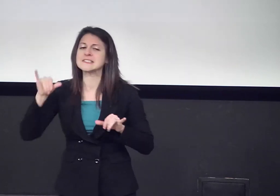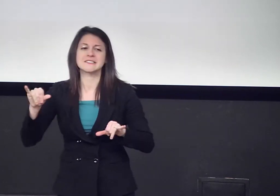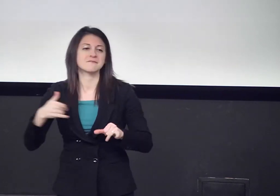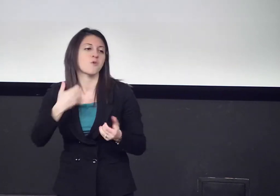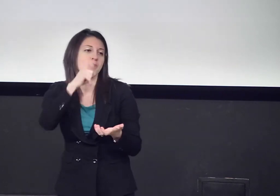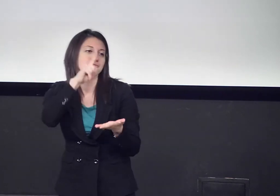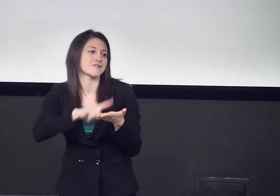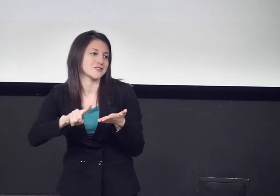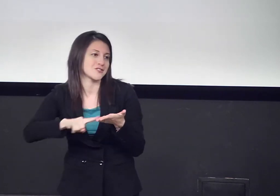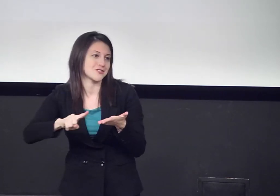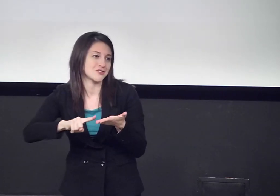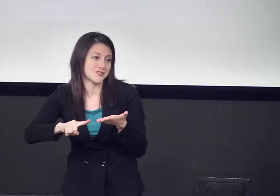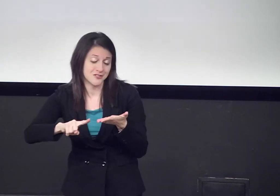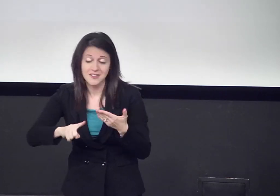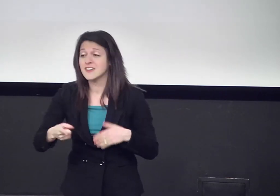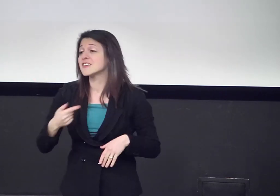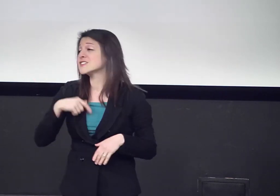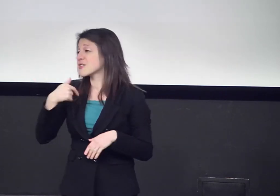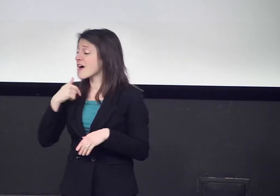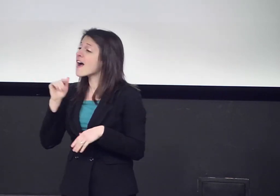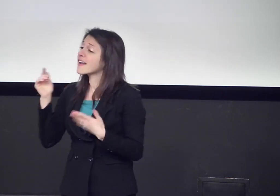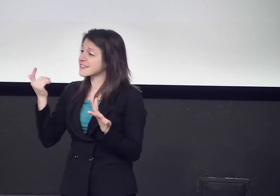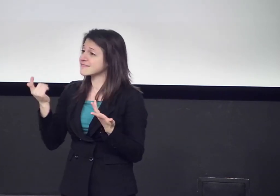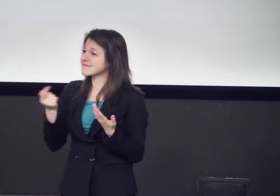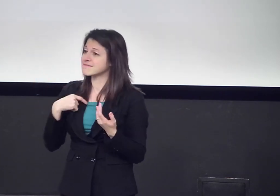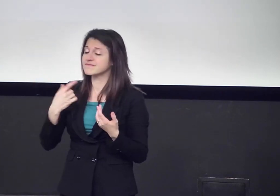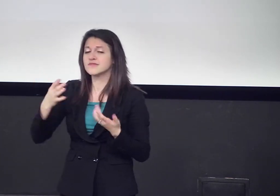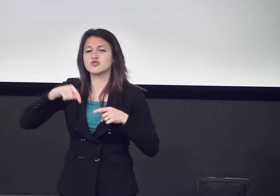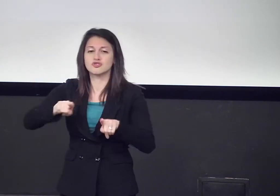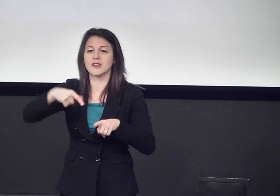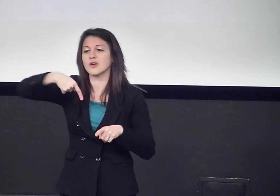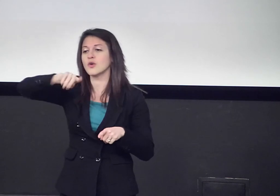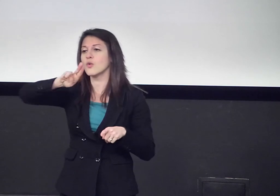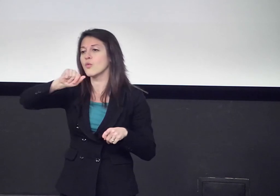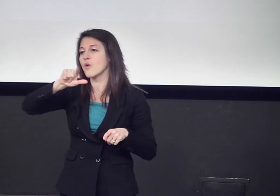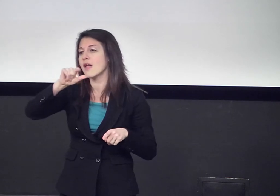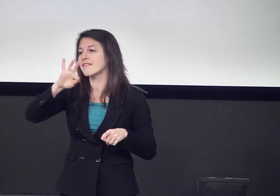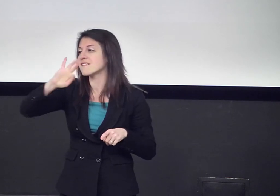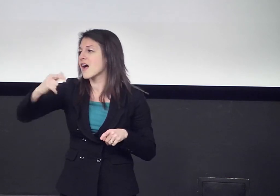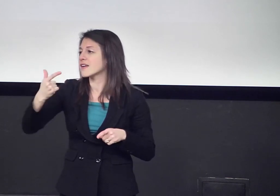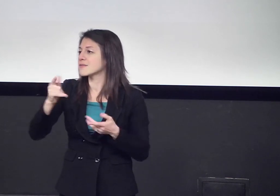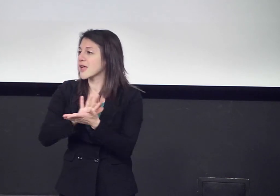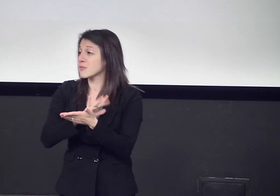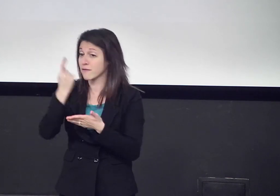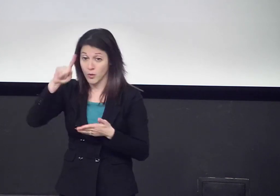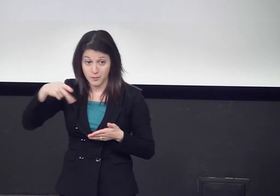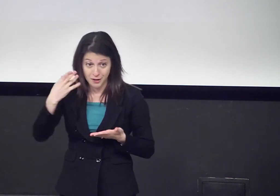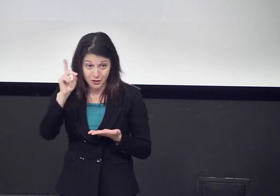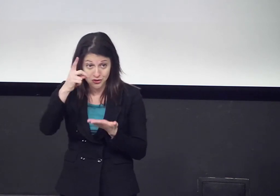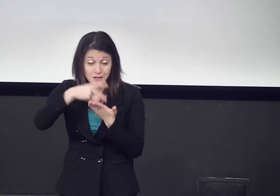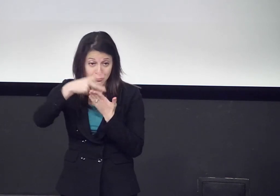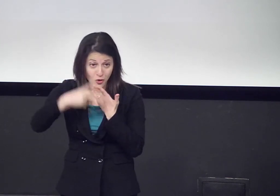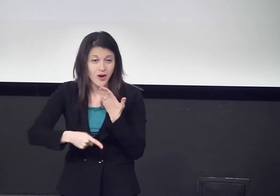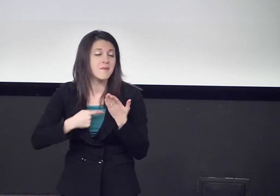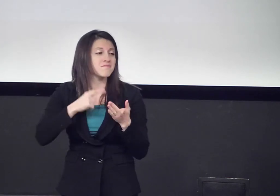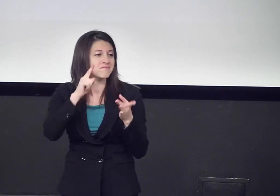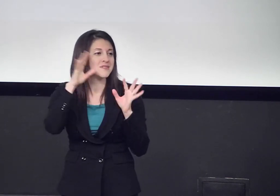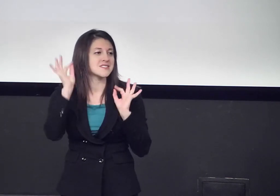only one experiencing this, and then I realized that others also were experiencing this frustration. And that was the reason why I decided to do a research